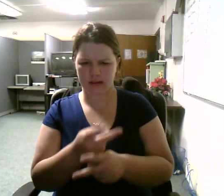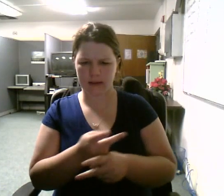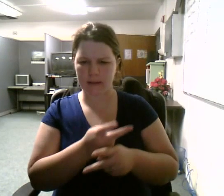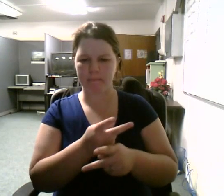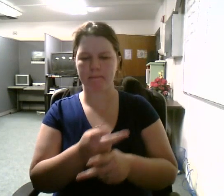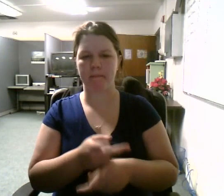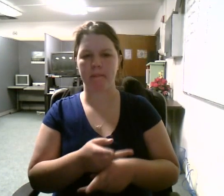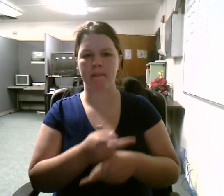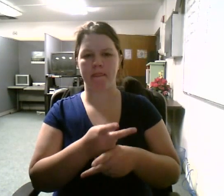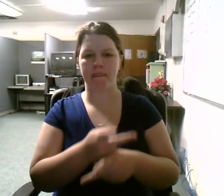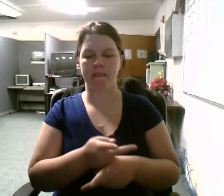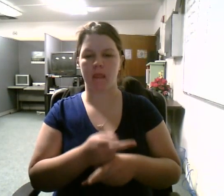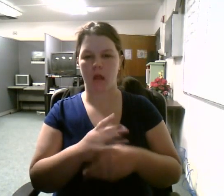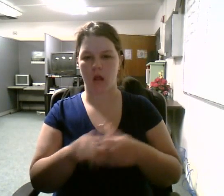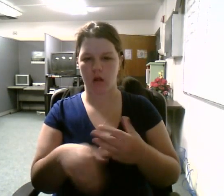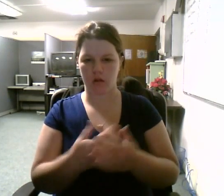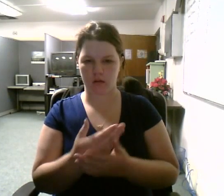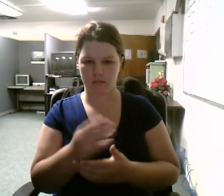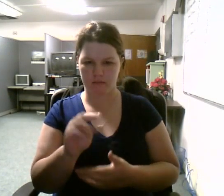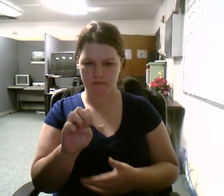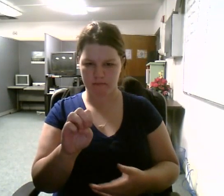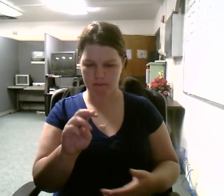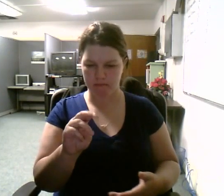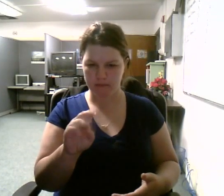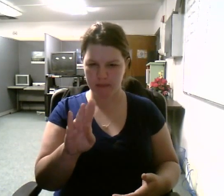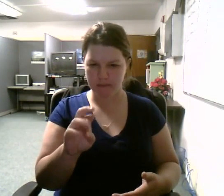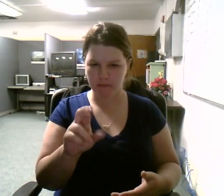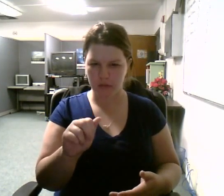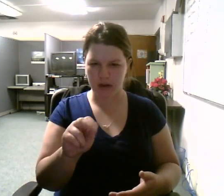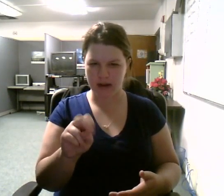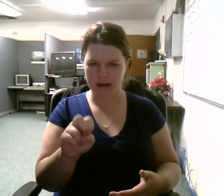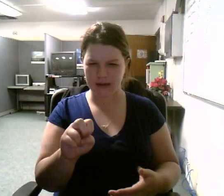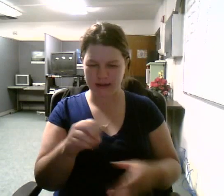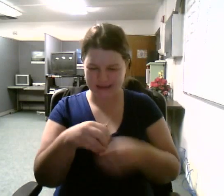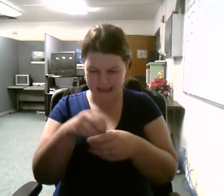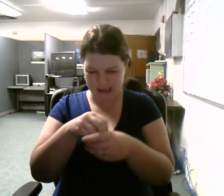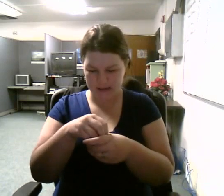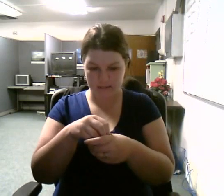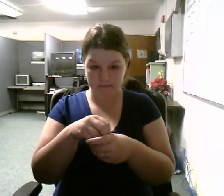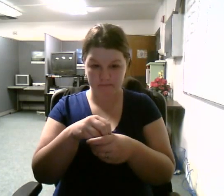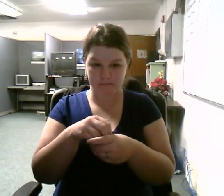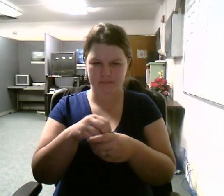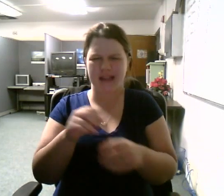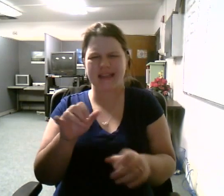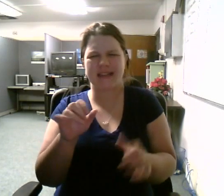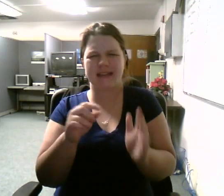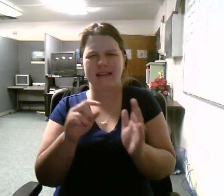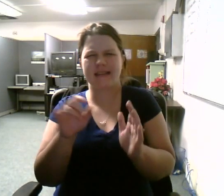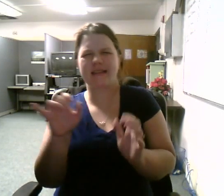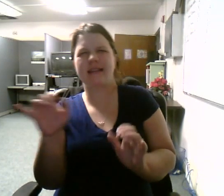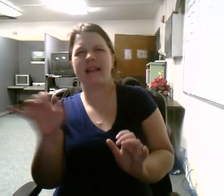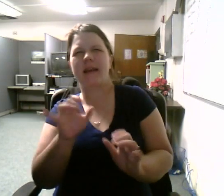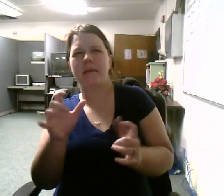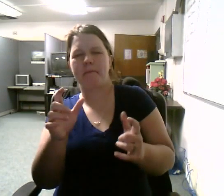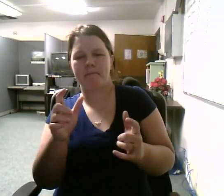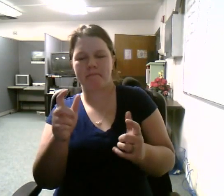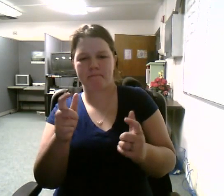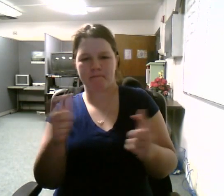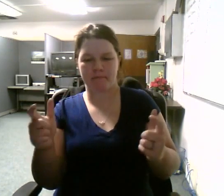imagine it like a big plastic bag with some tiny holes. That bag holds all of the cell's pieces